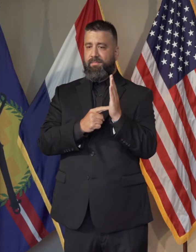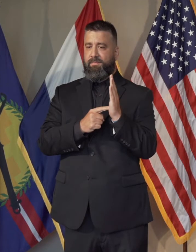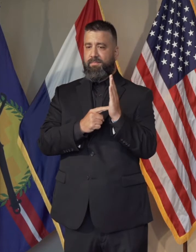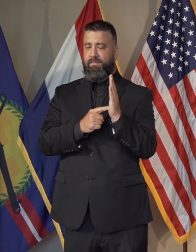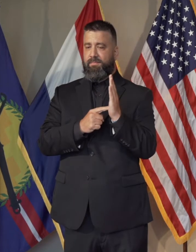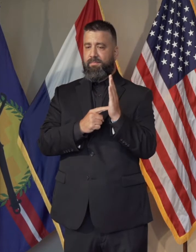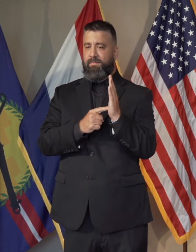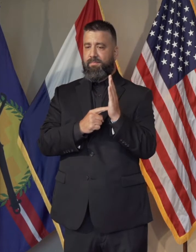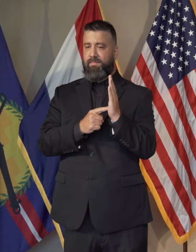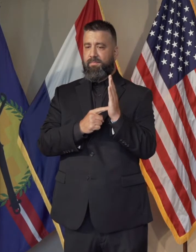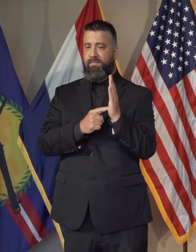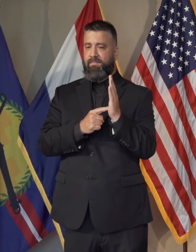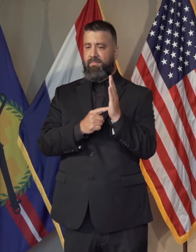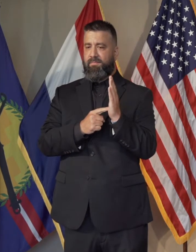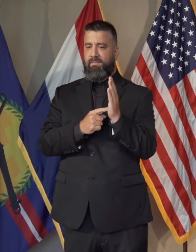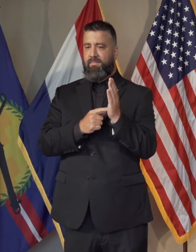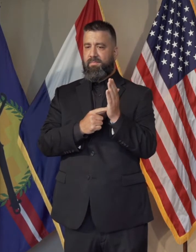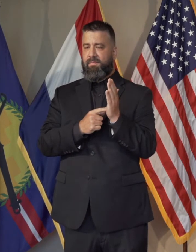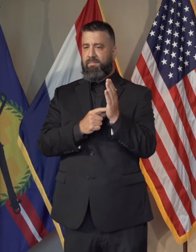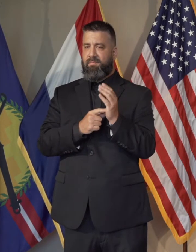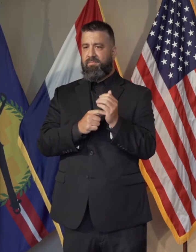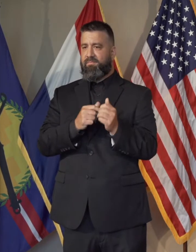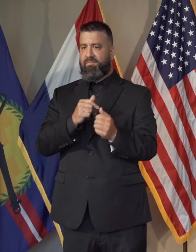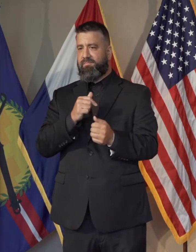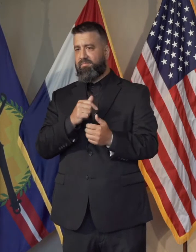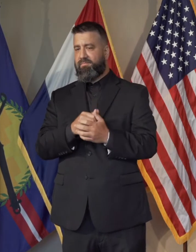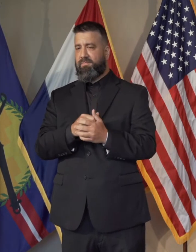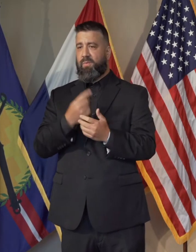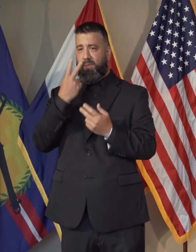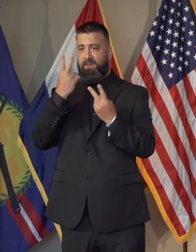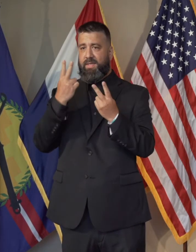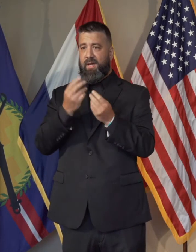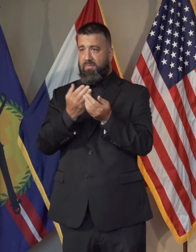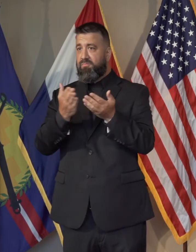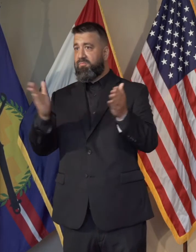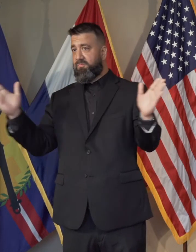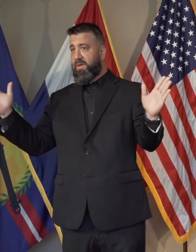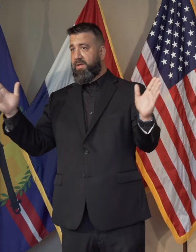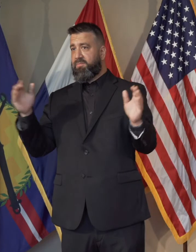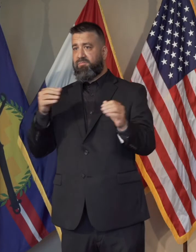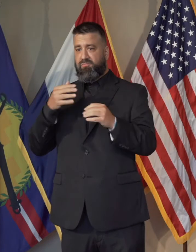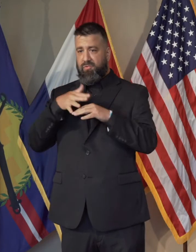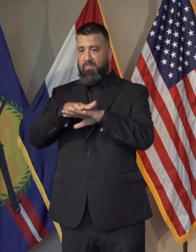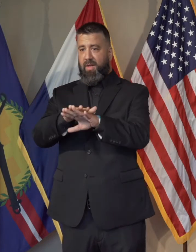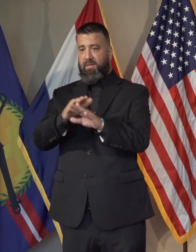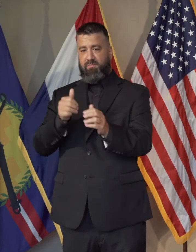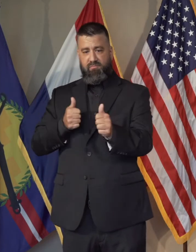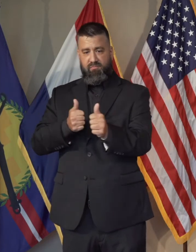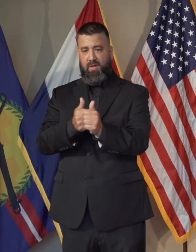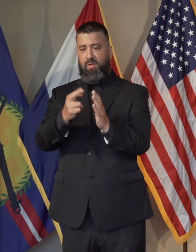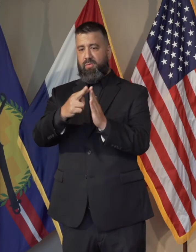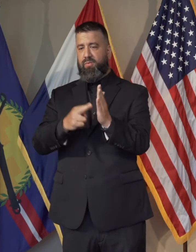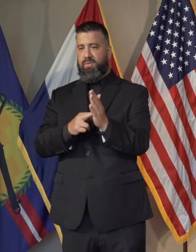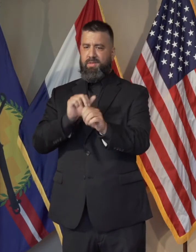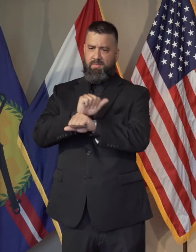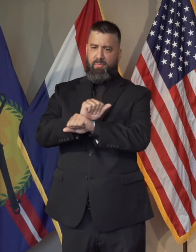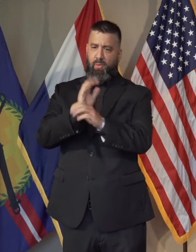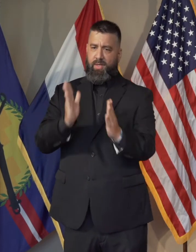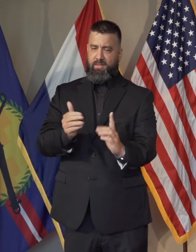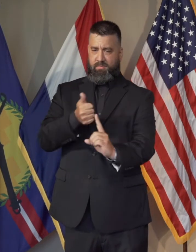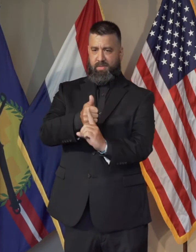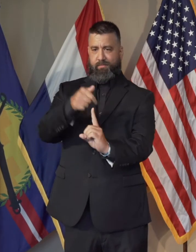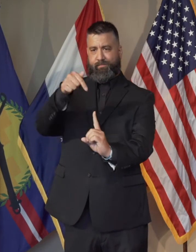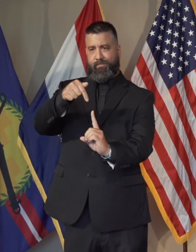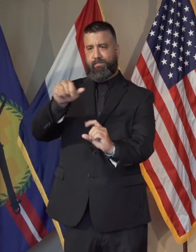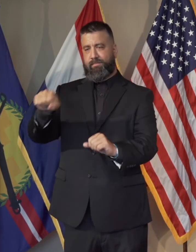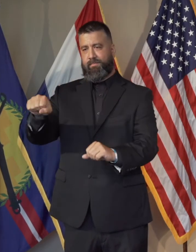with not necessarily through, in fact, we see wide compliance with employees, for the most part, employees wearing masks. But there's a lot